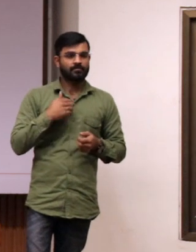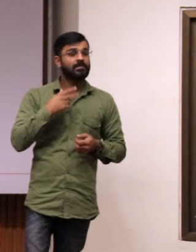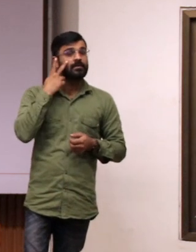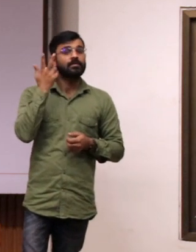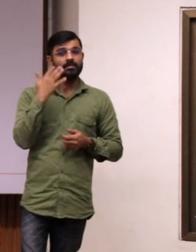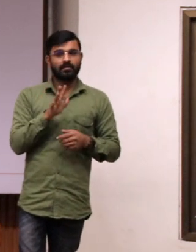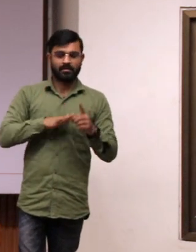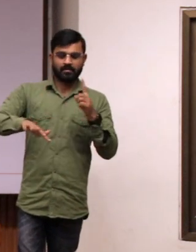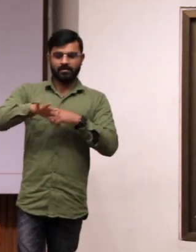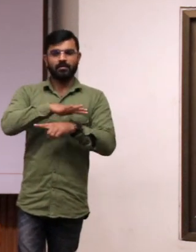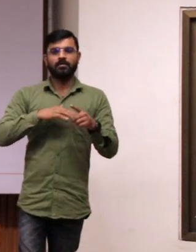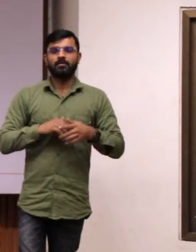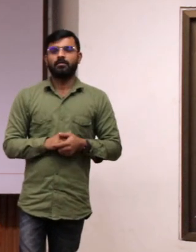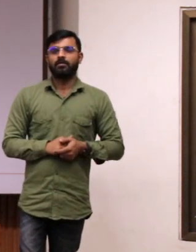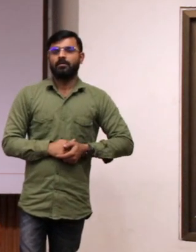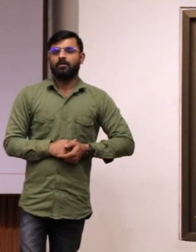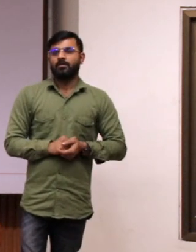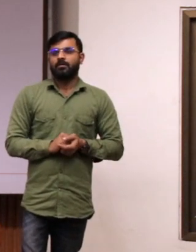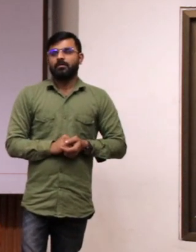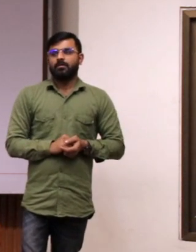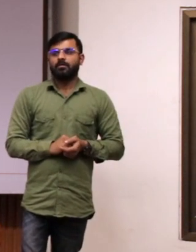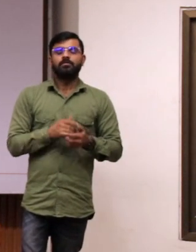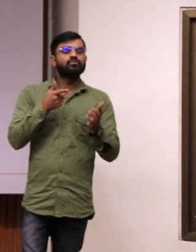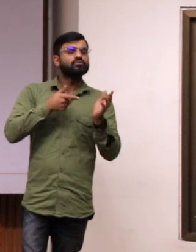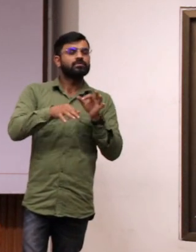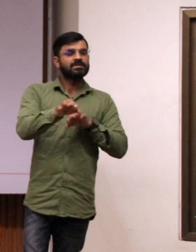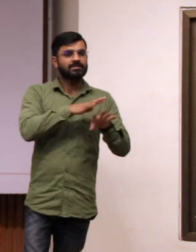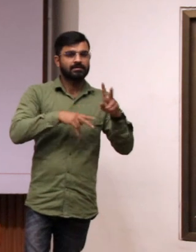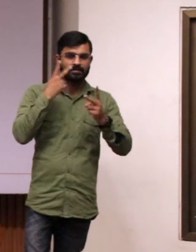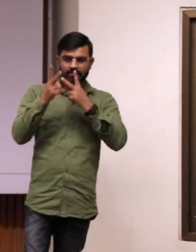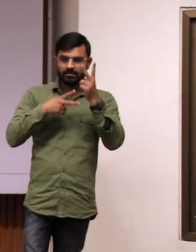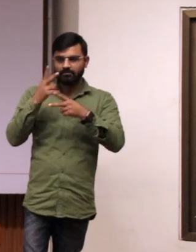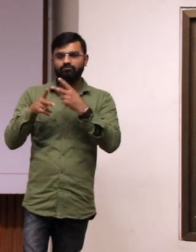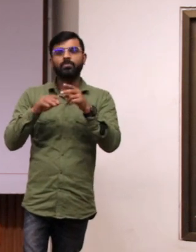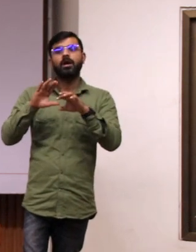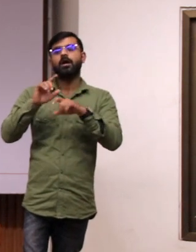you know, environment for urban center is visiting Corbett.